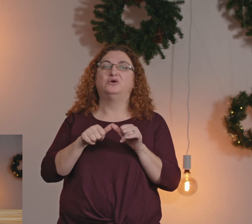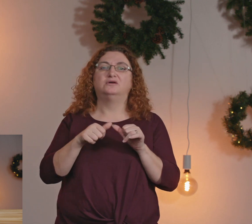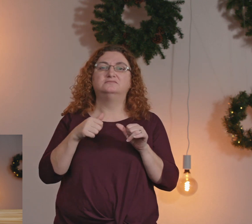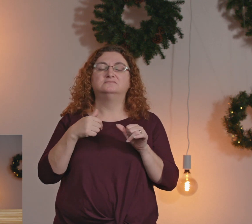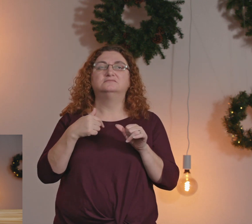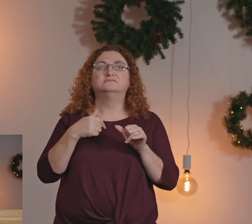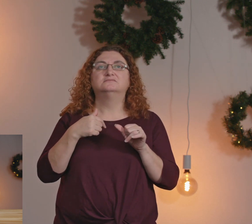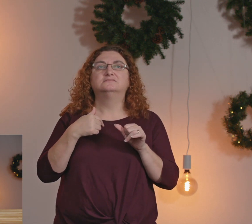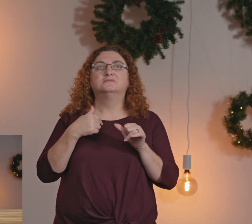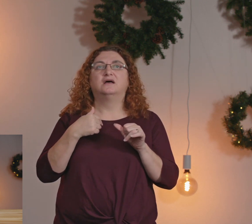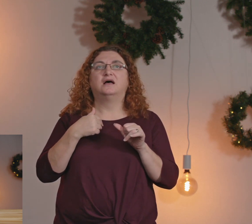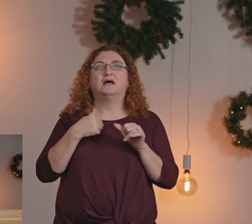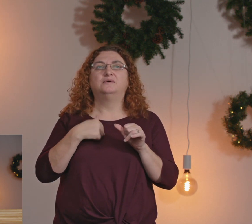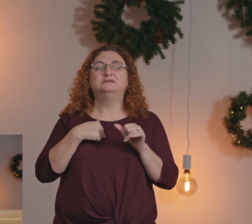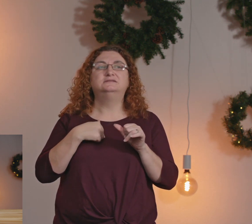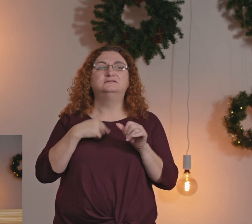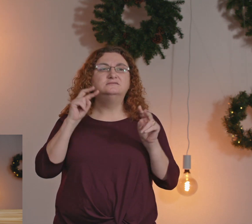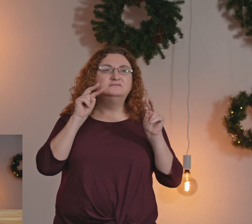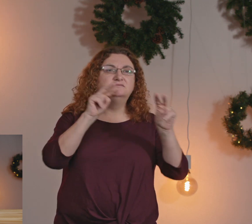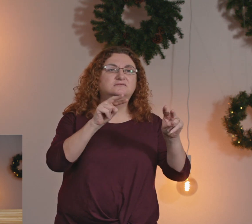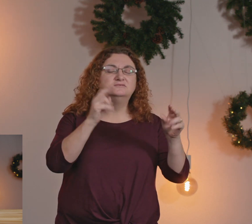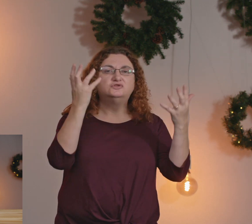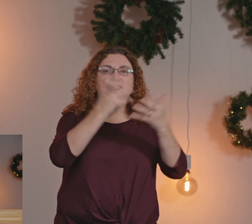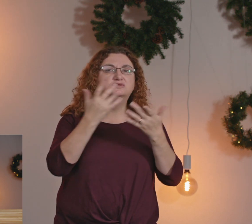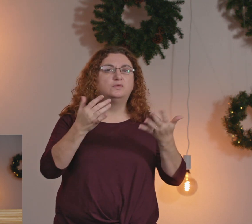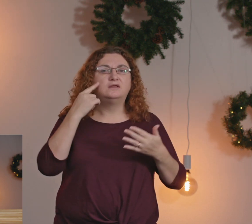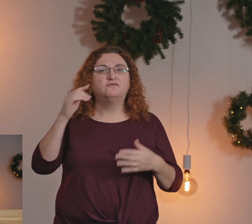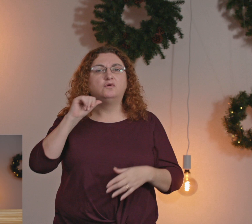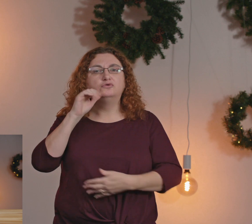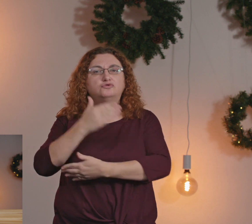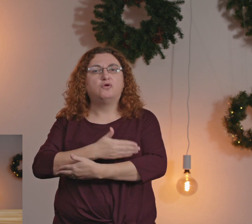room, staring out into the darkness, waiting for her to come home.